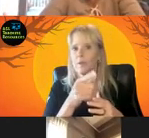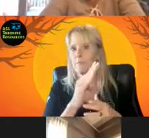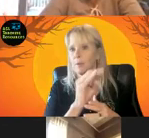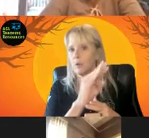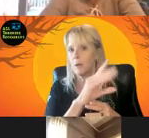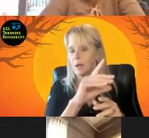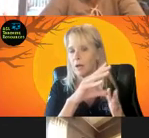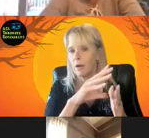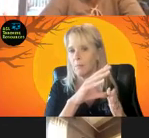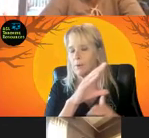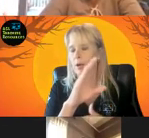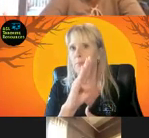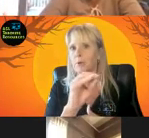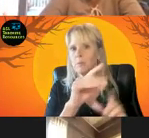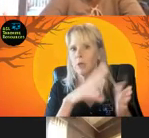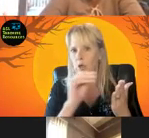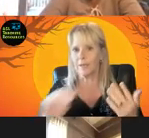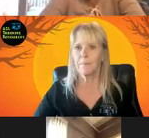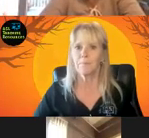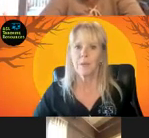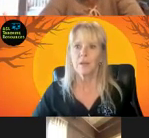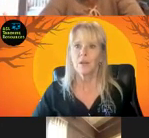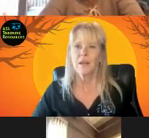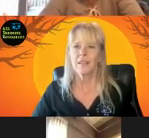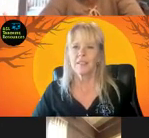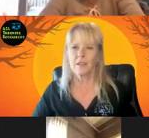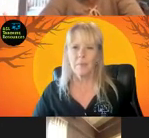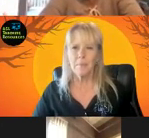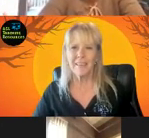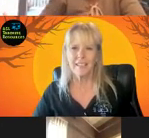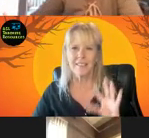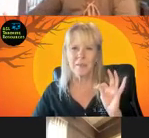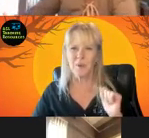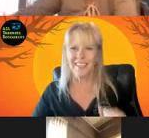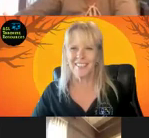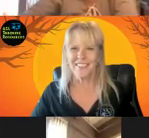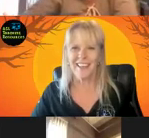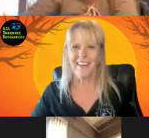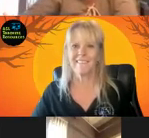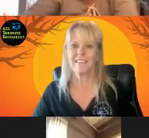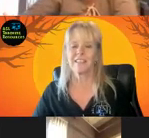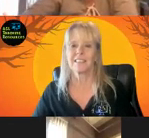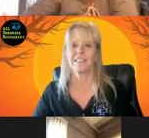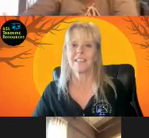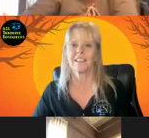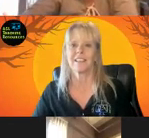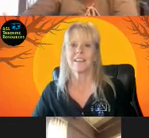part on Boom Learning. So let me pick someone here today.